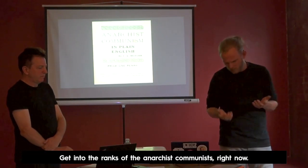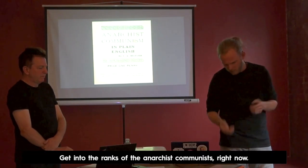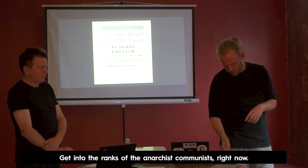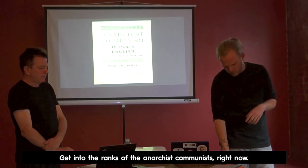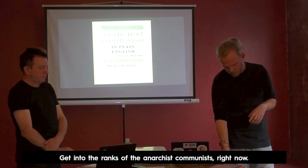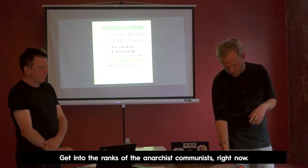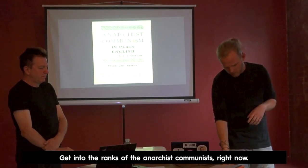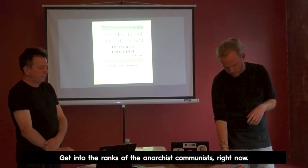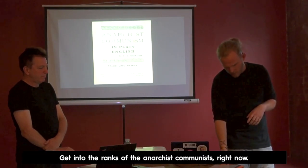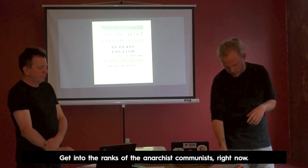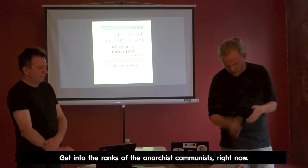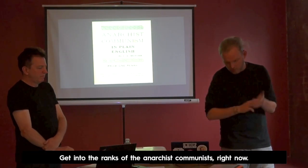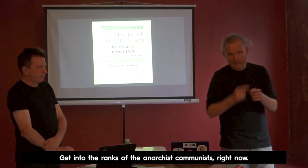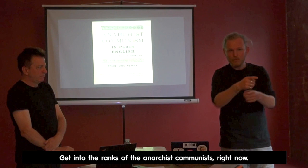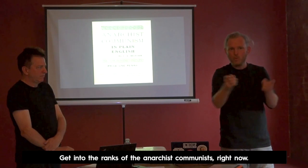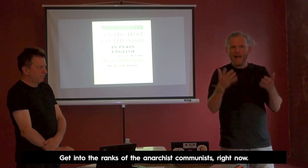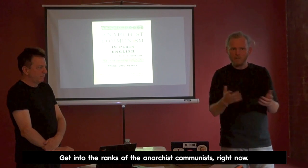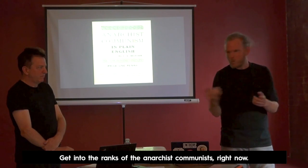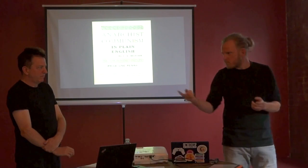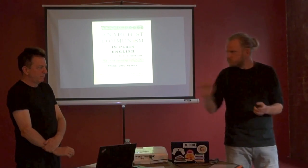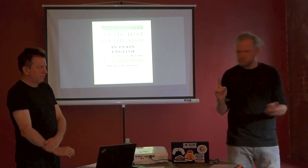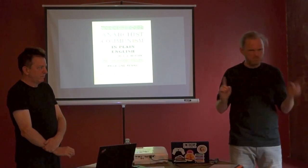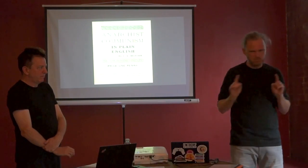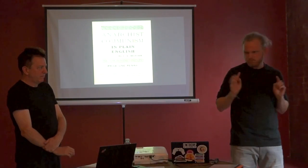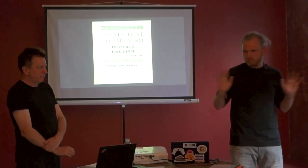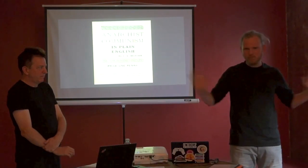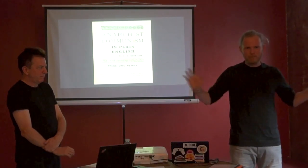of the anarchist communists right now.